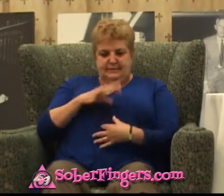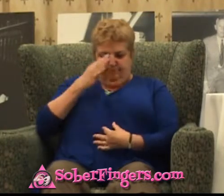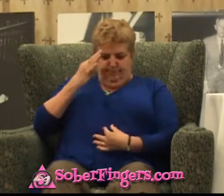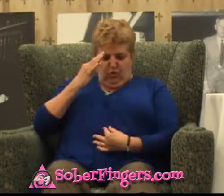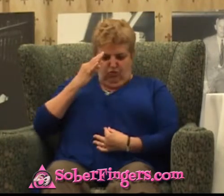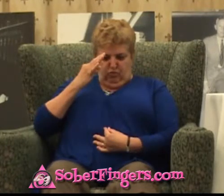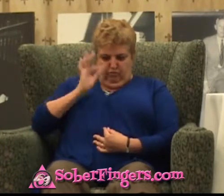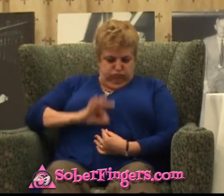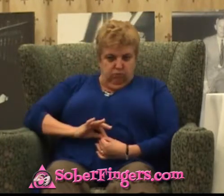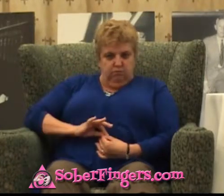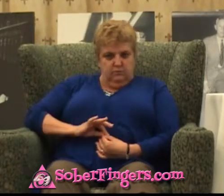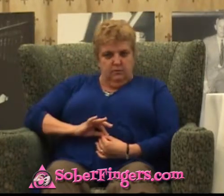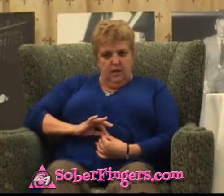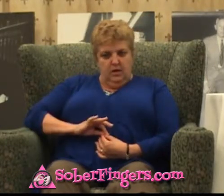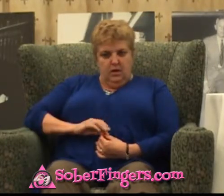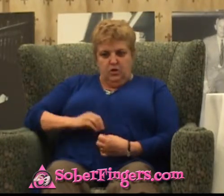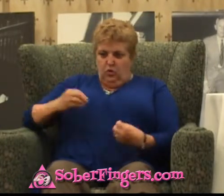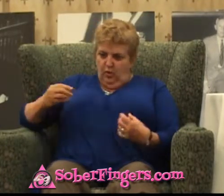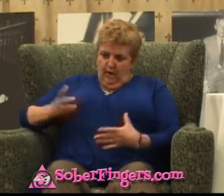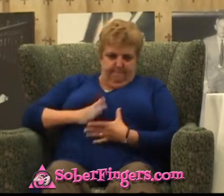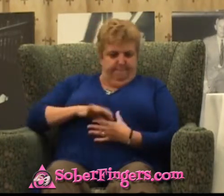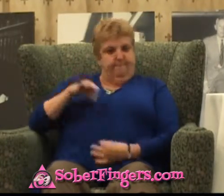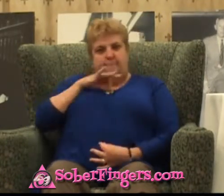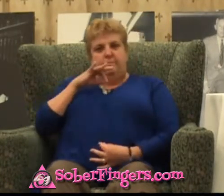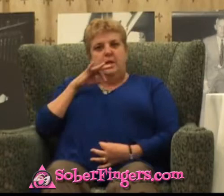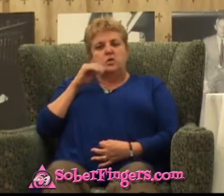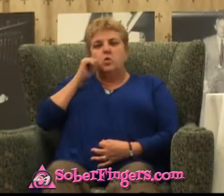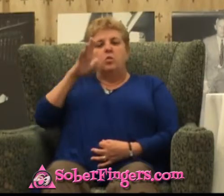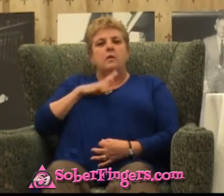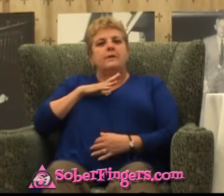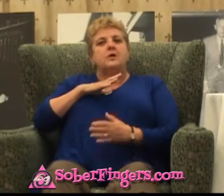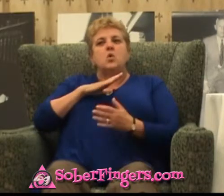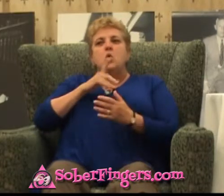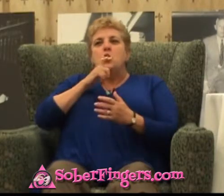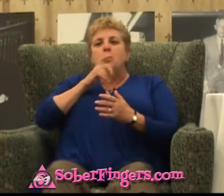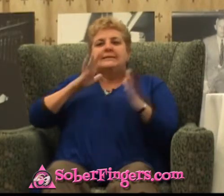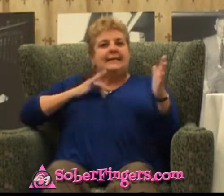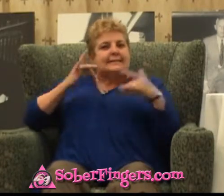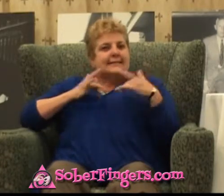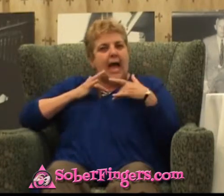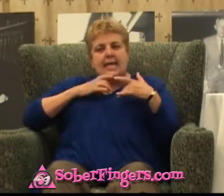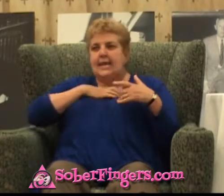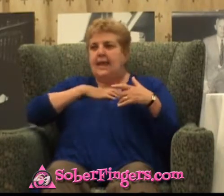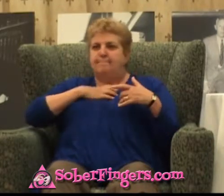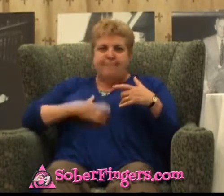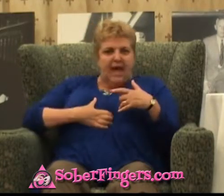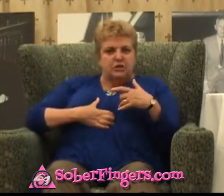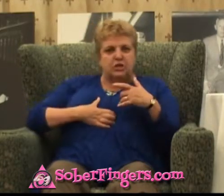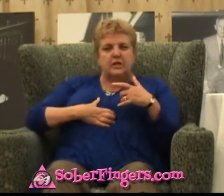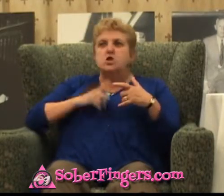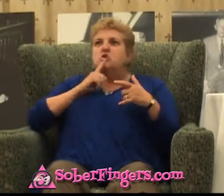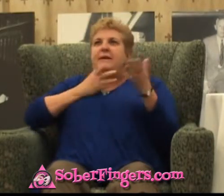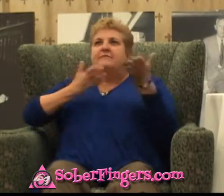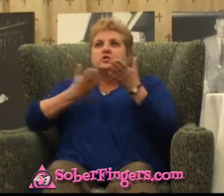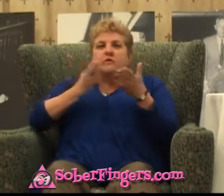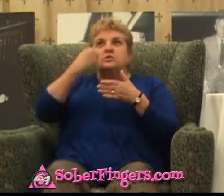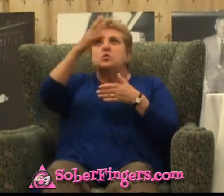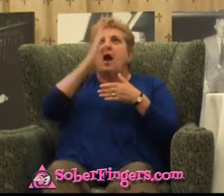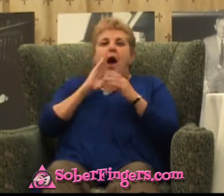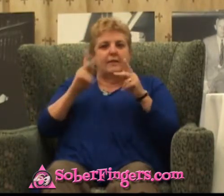more passionate, excited, and devoted to being of service to God and the people in Alcoholics Anonymous